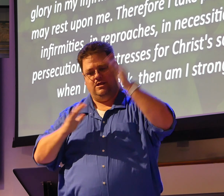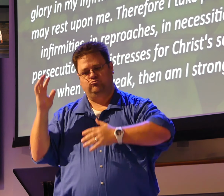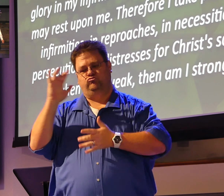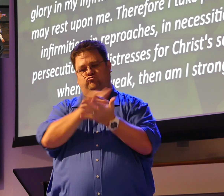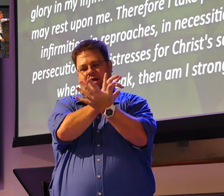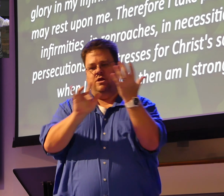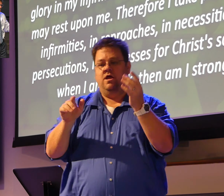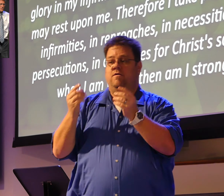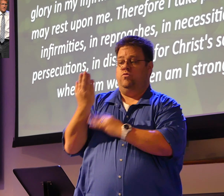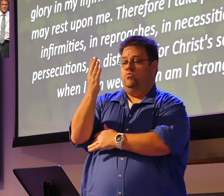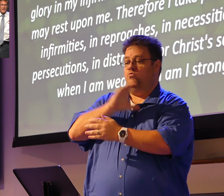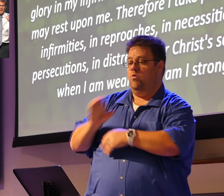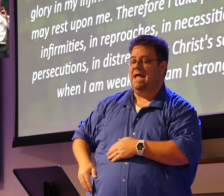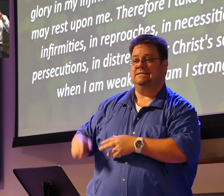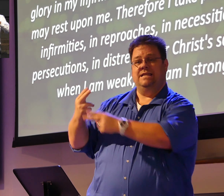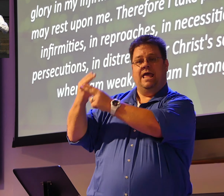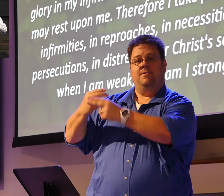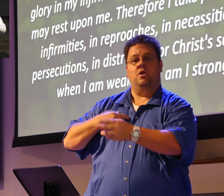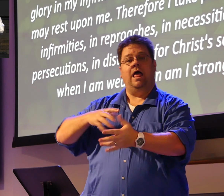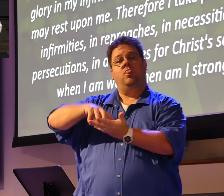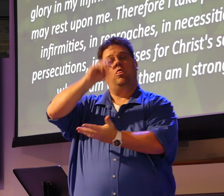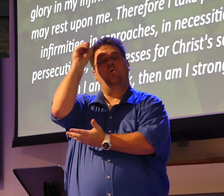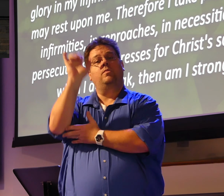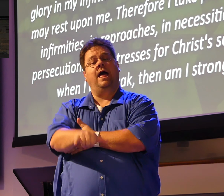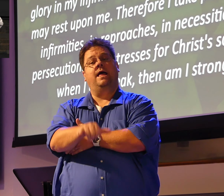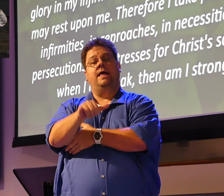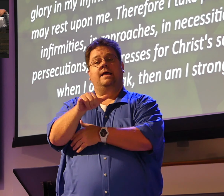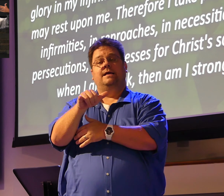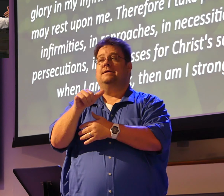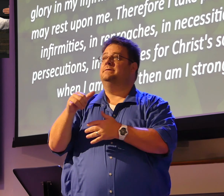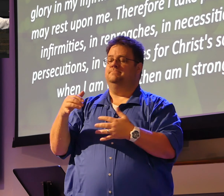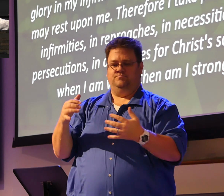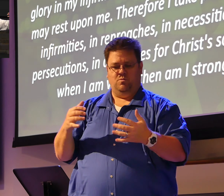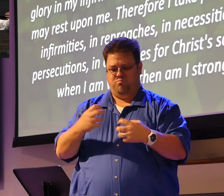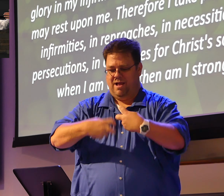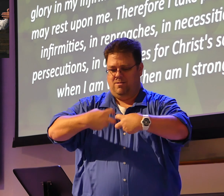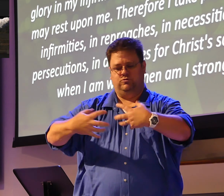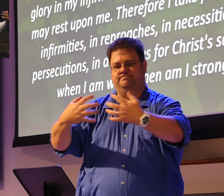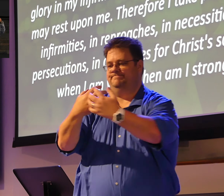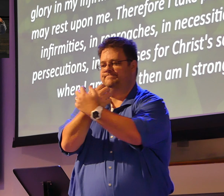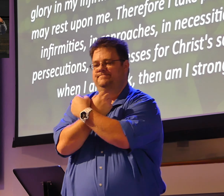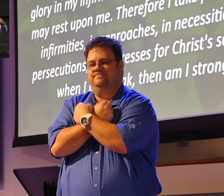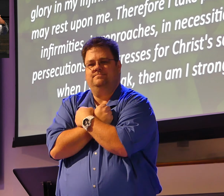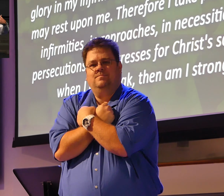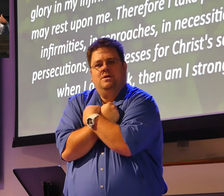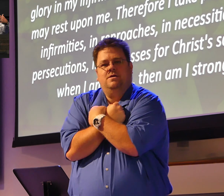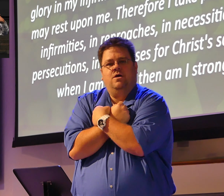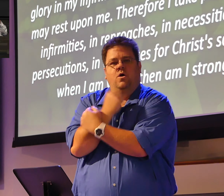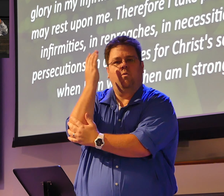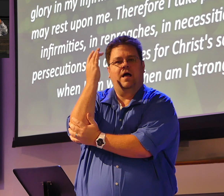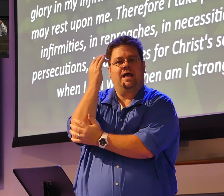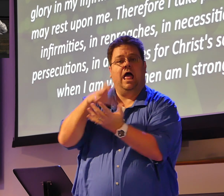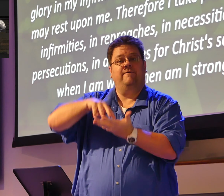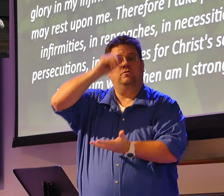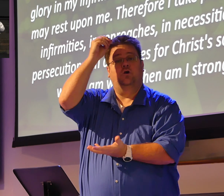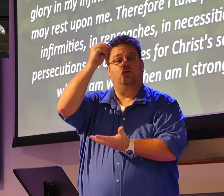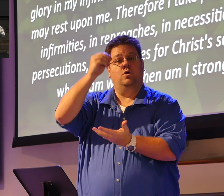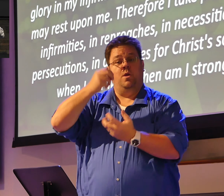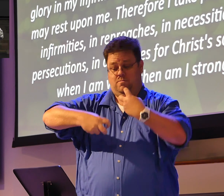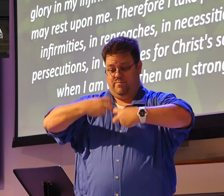persecution distresses for christ's sake and then he said you know why i've learned to kind of you know embrace those things and not resent them